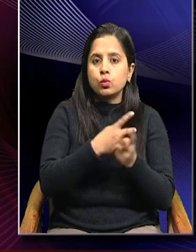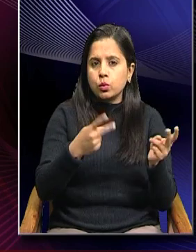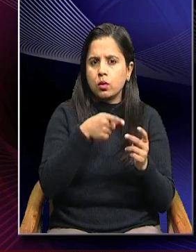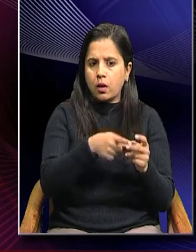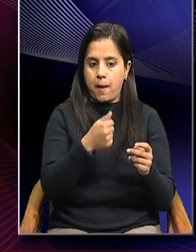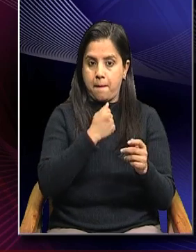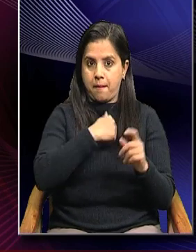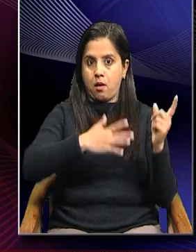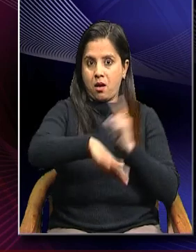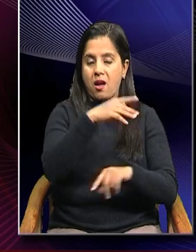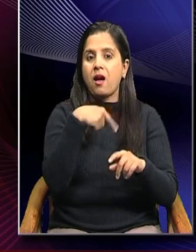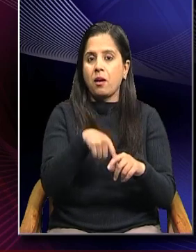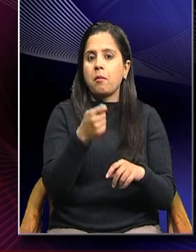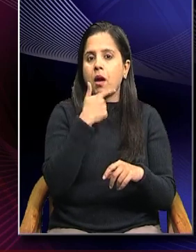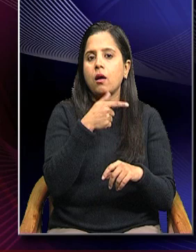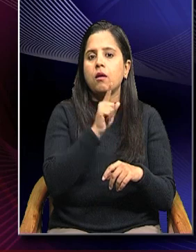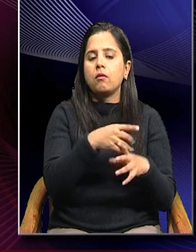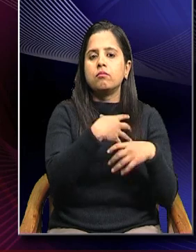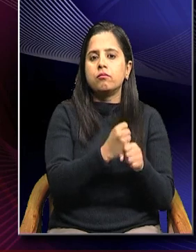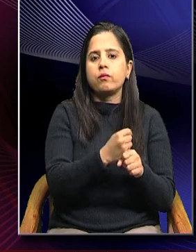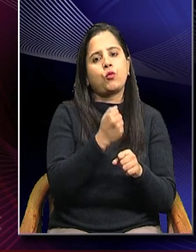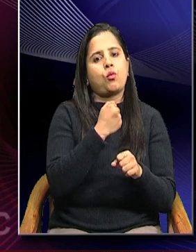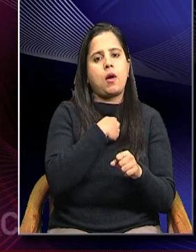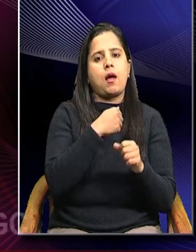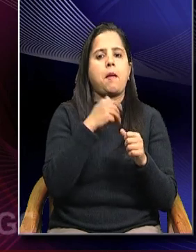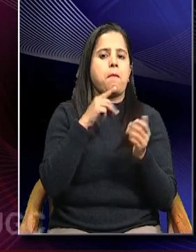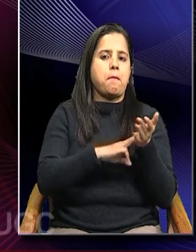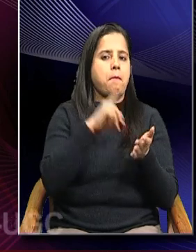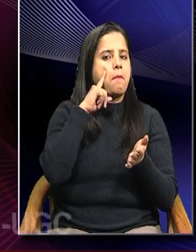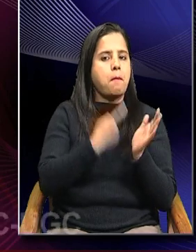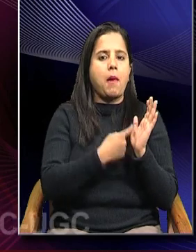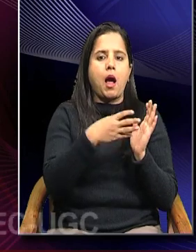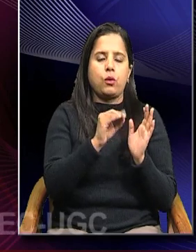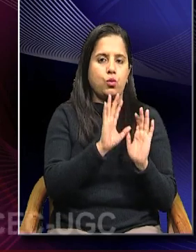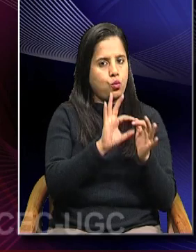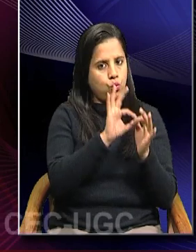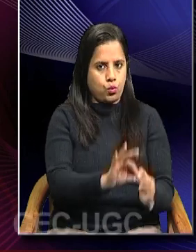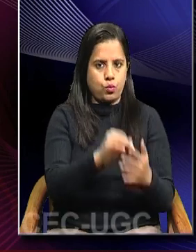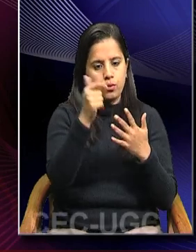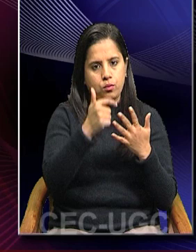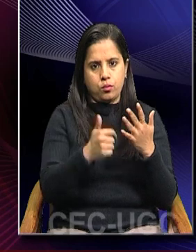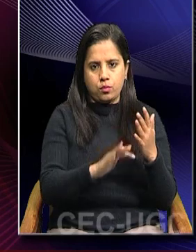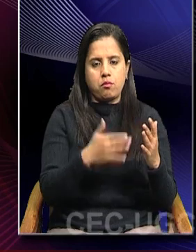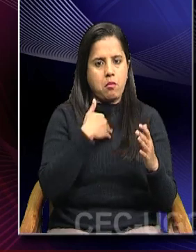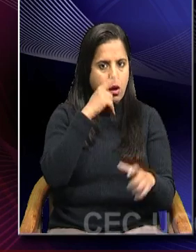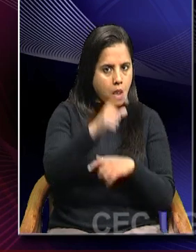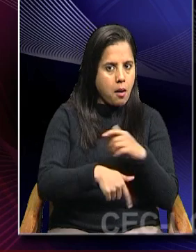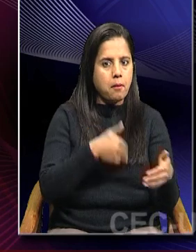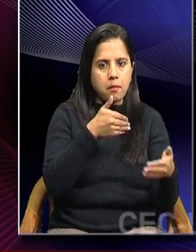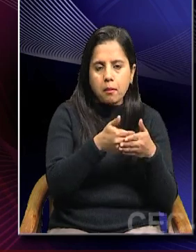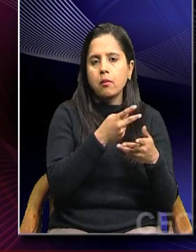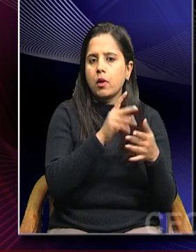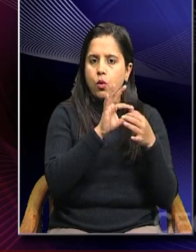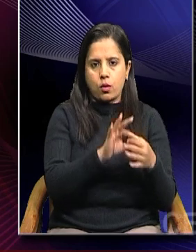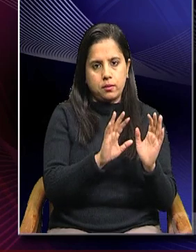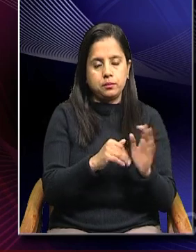my sector, they will actually form part of microeconomic environment. They would be specific to my industry, my company to which I am catering